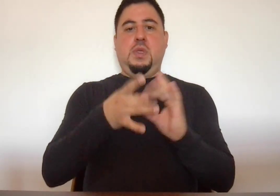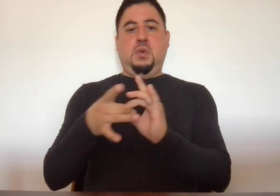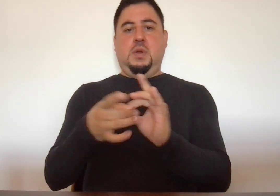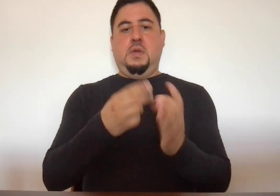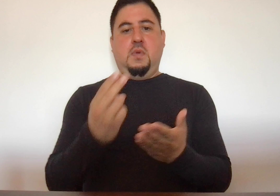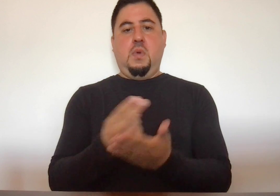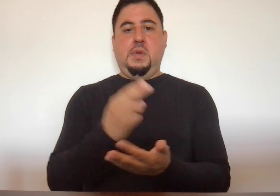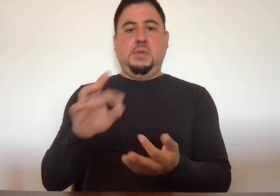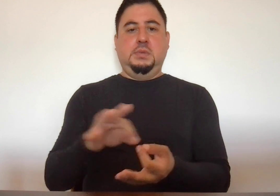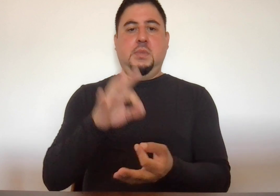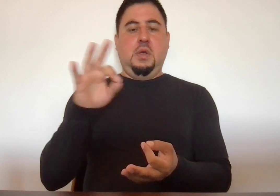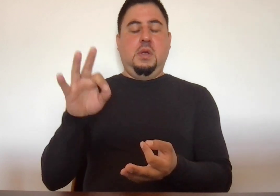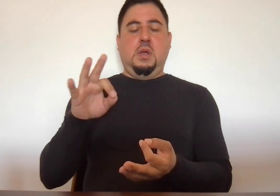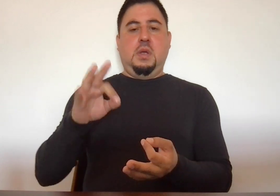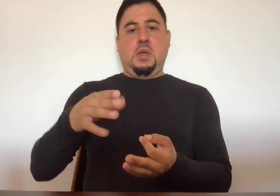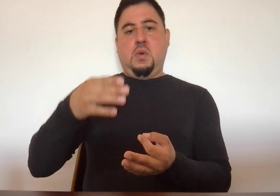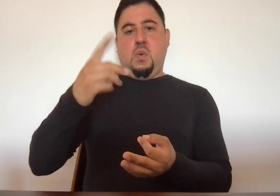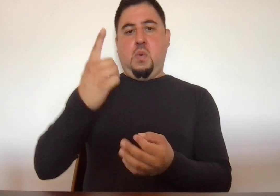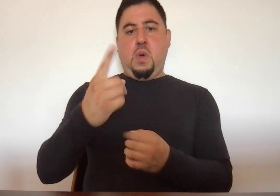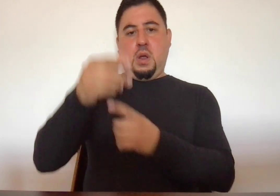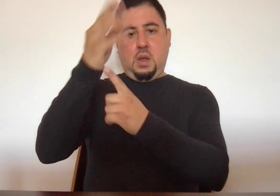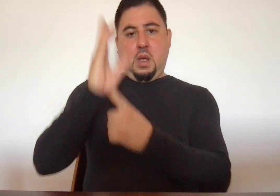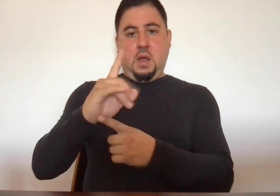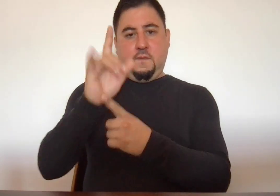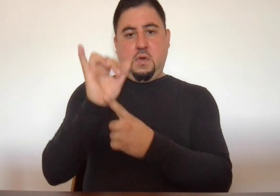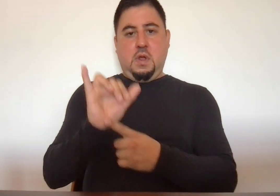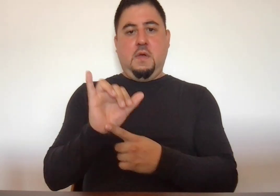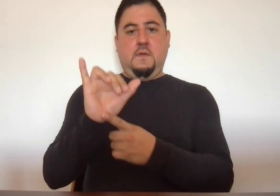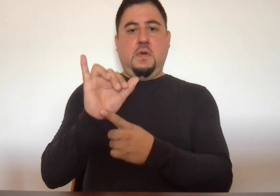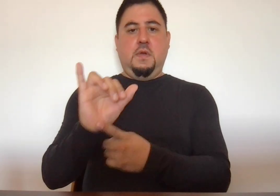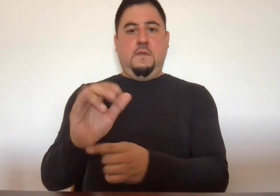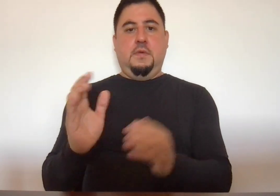the Holy Spirit, one God, forever and ever.